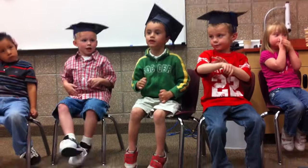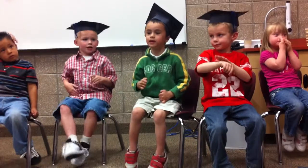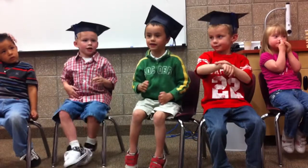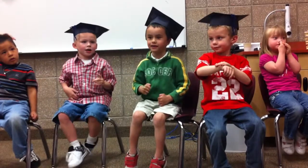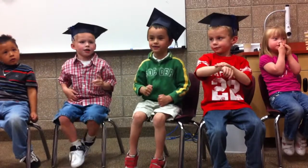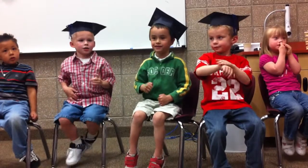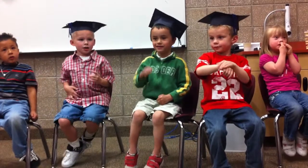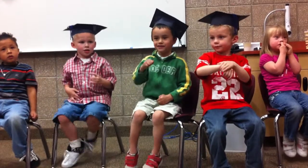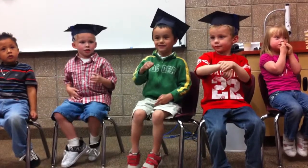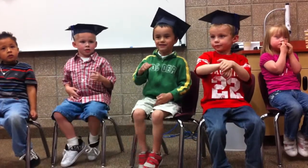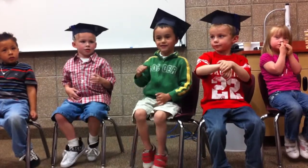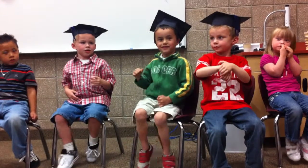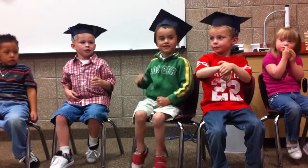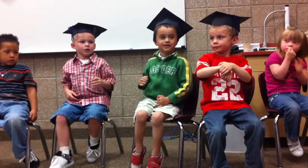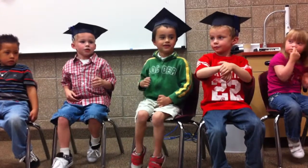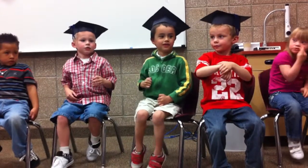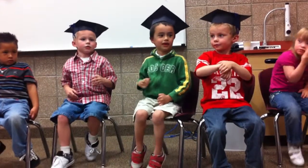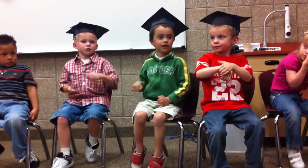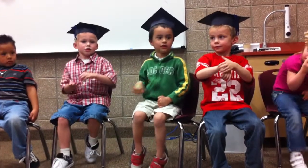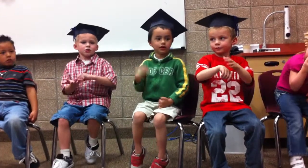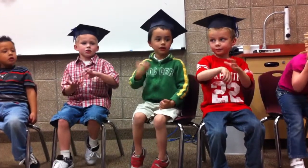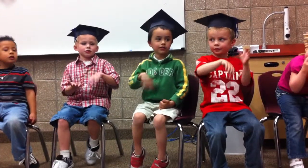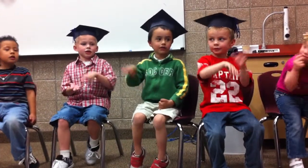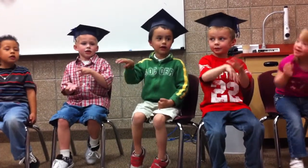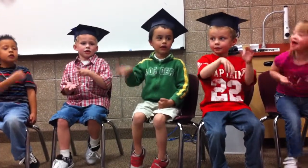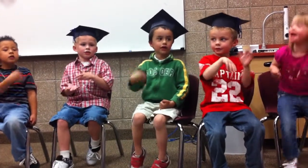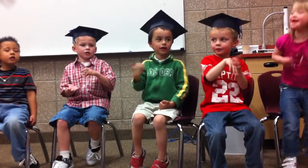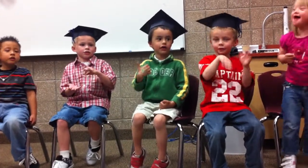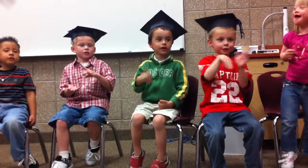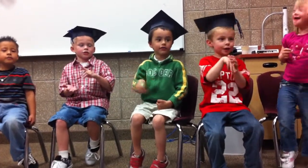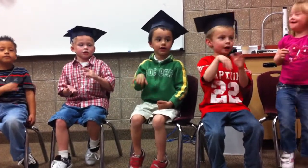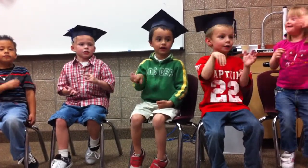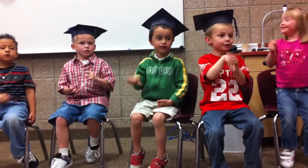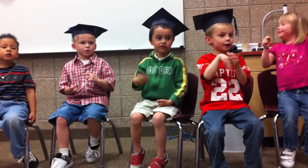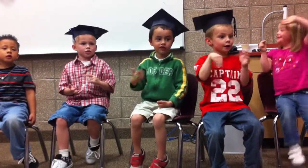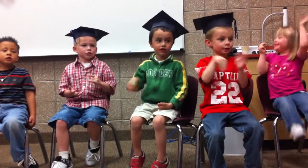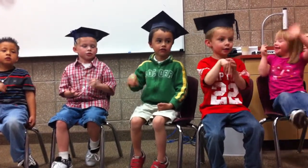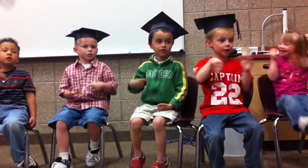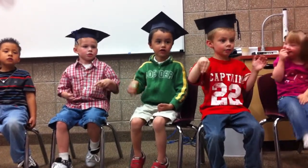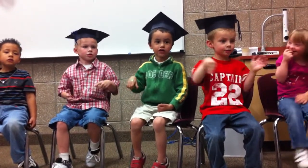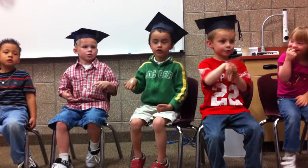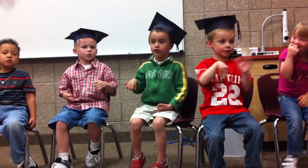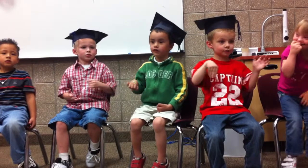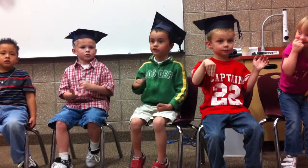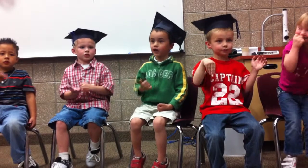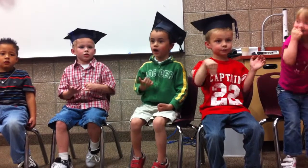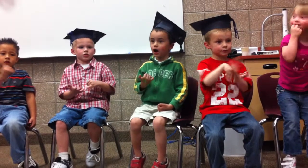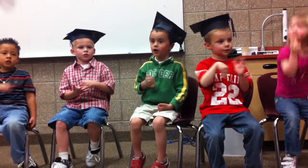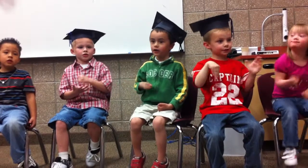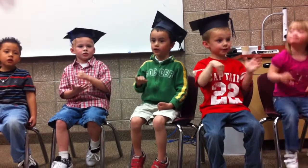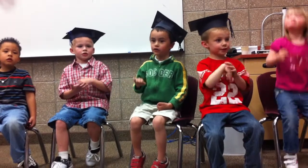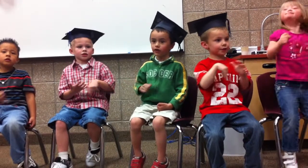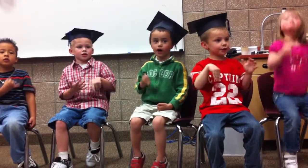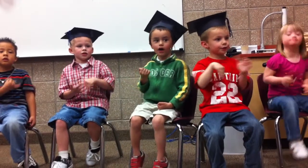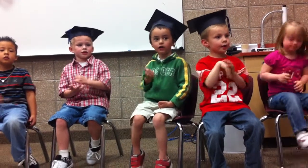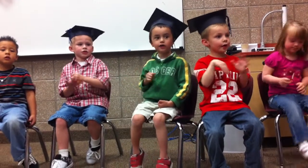i-i-i. Jelly, jelly, j-j-j. Jelly, jelly,